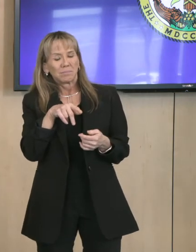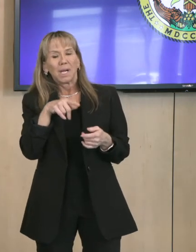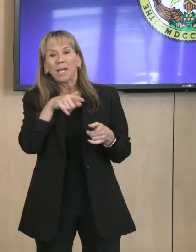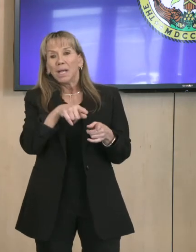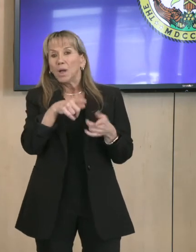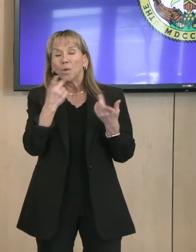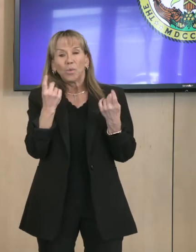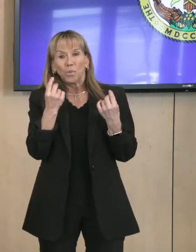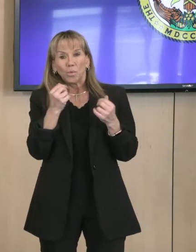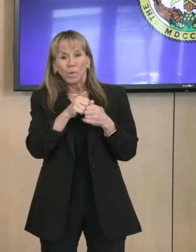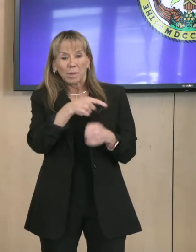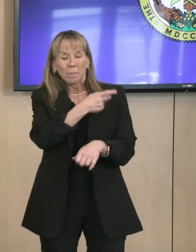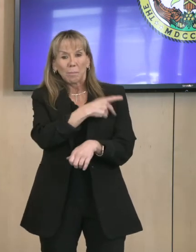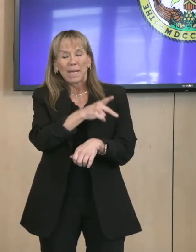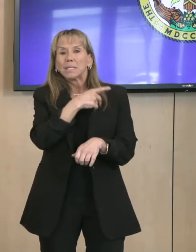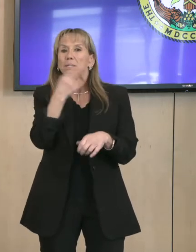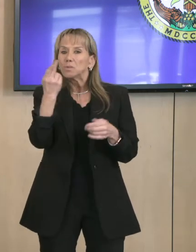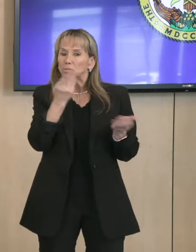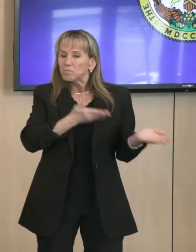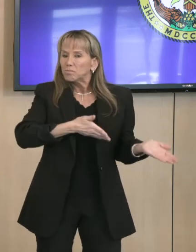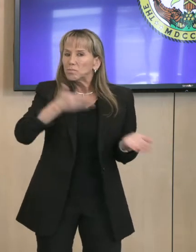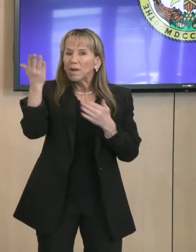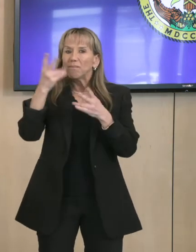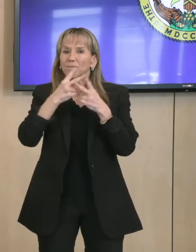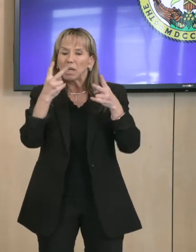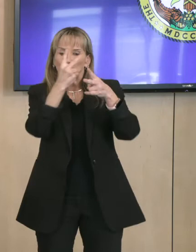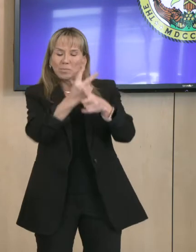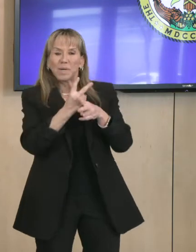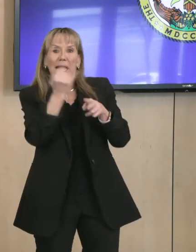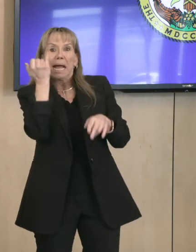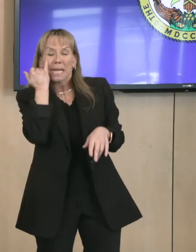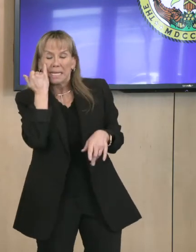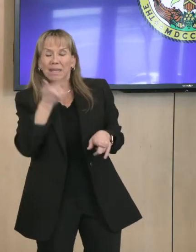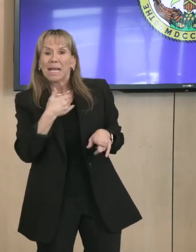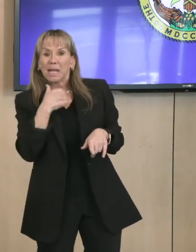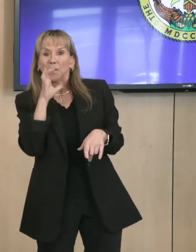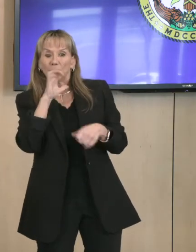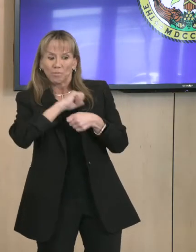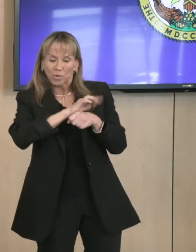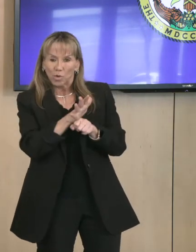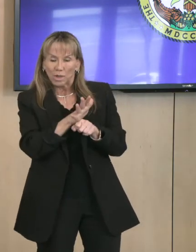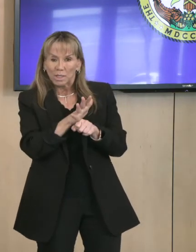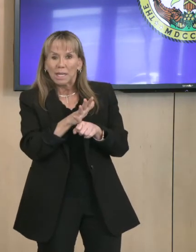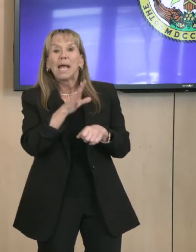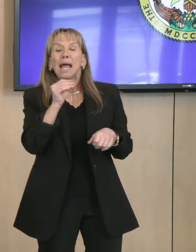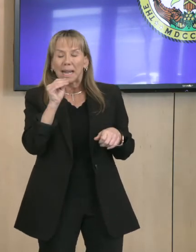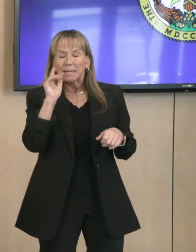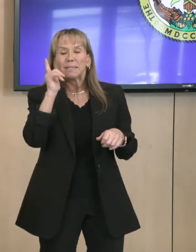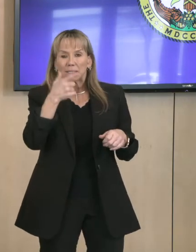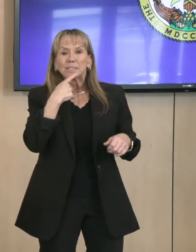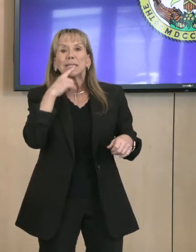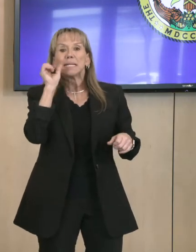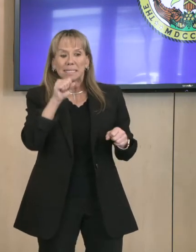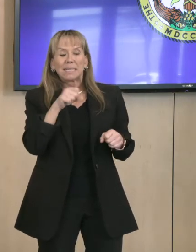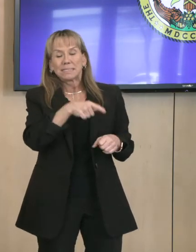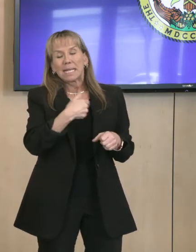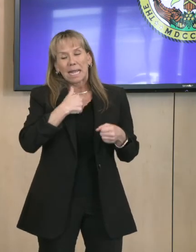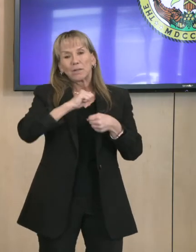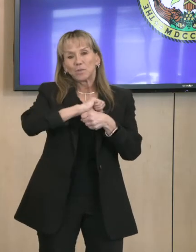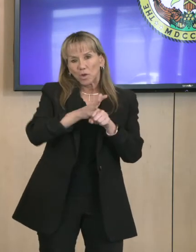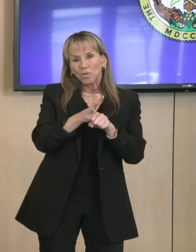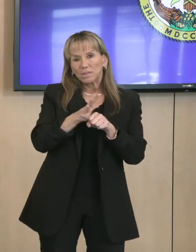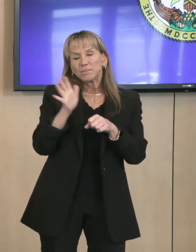was transported using precautions for COVID and was later determined to have the virus by testing at the